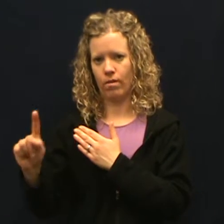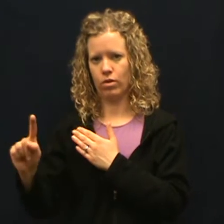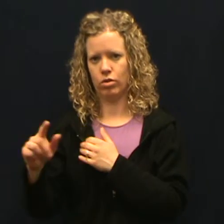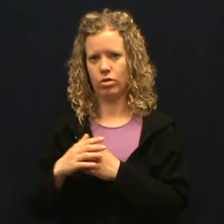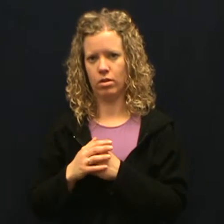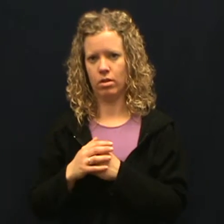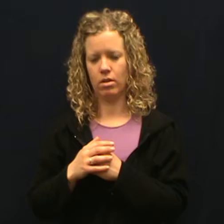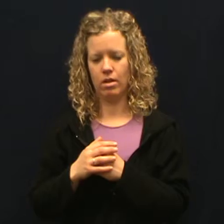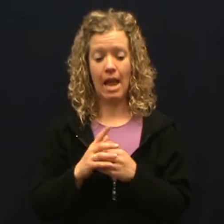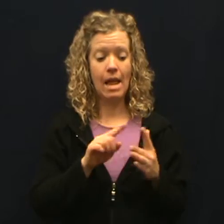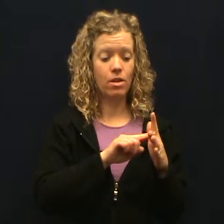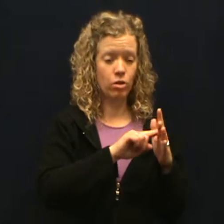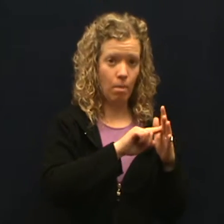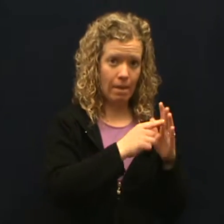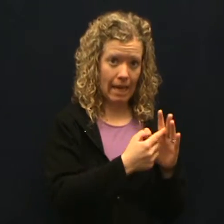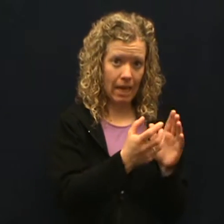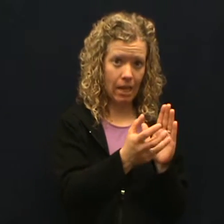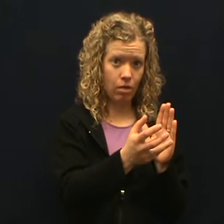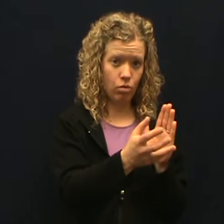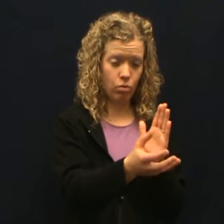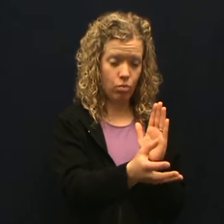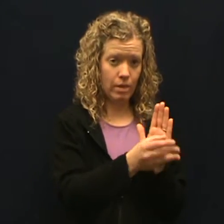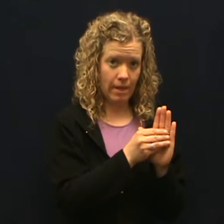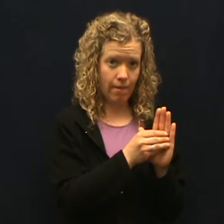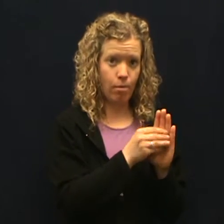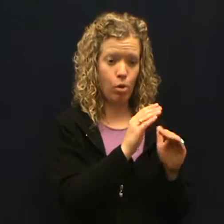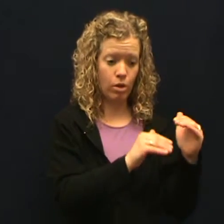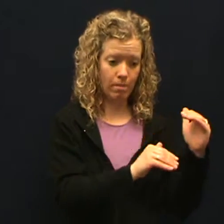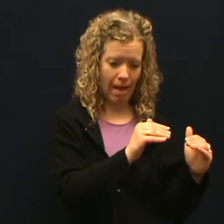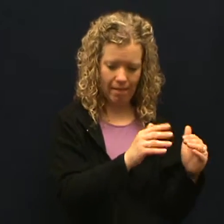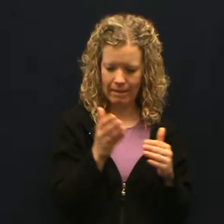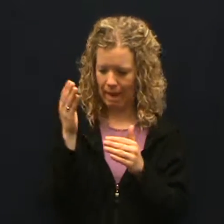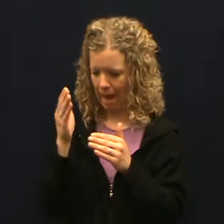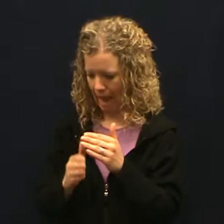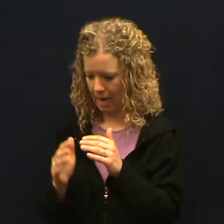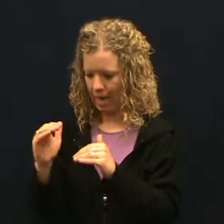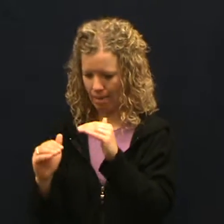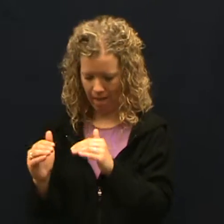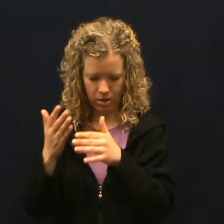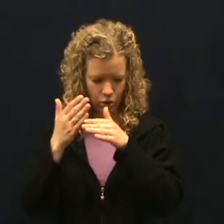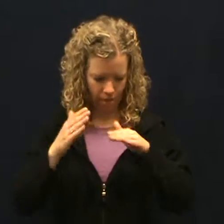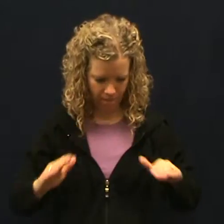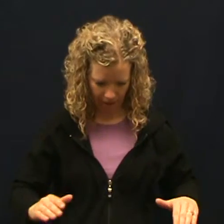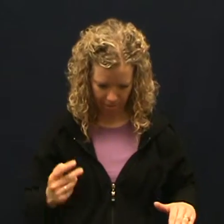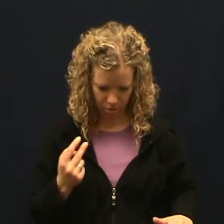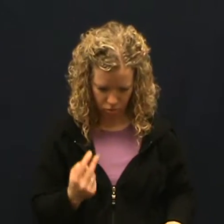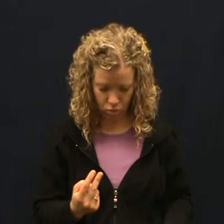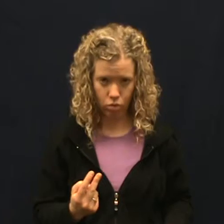beginning receivables balance and your ending receivables balance and you divide by 2, and that gives you your